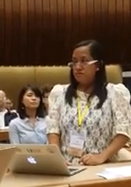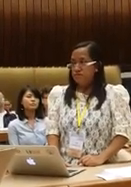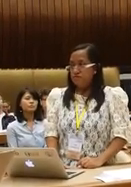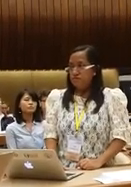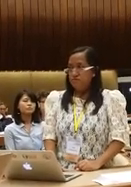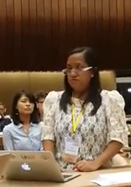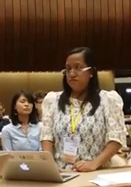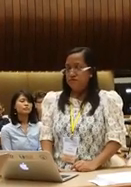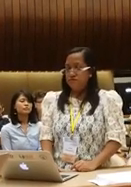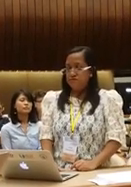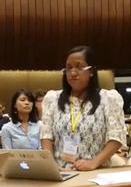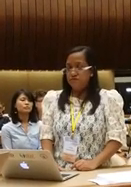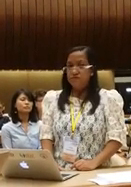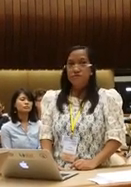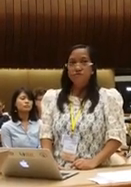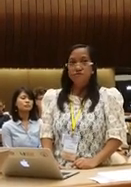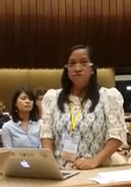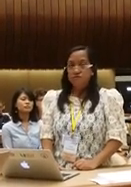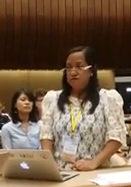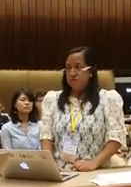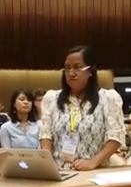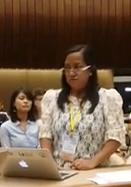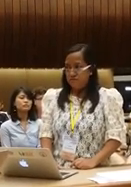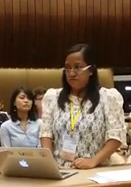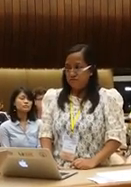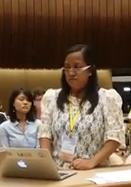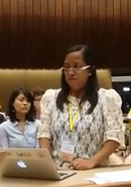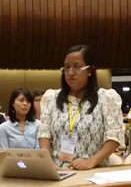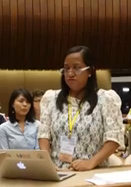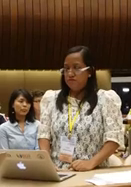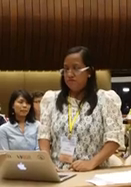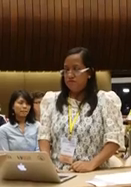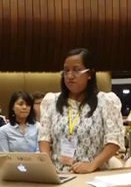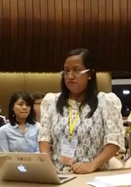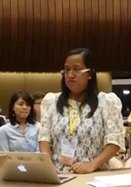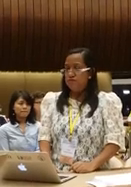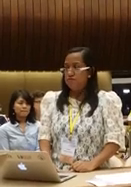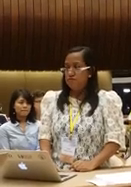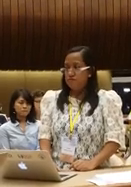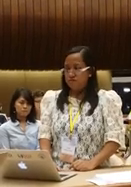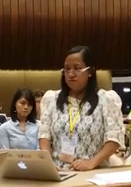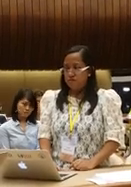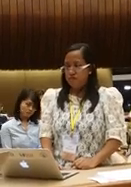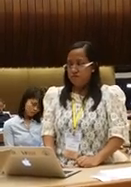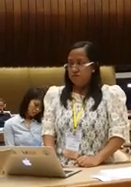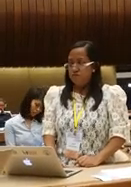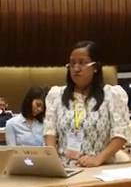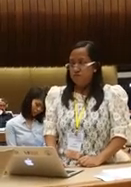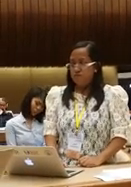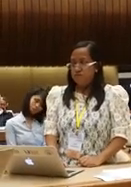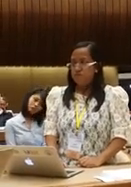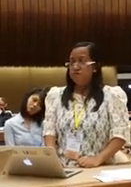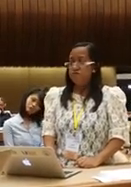migrant or domestic workers, indigenous women, and women living with HIV/AIDS are grossly neglected. The state then